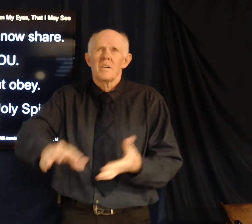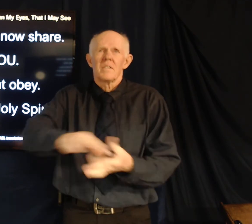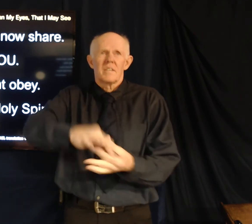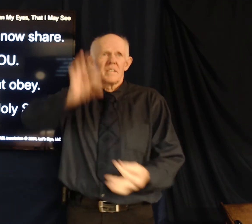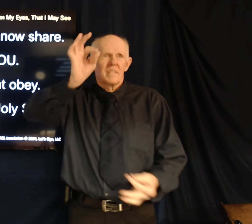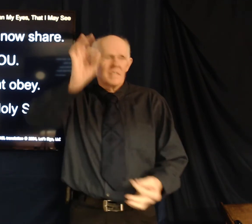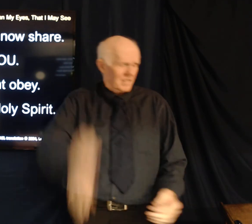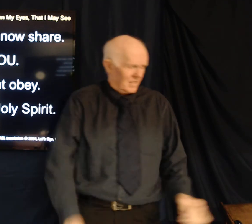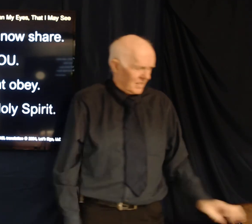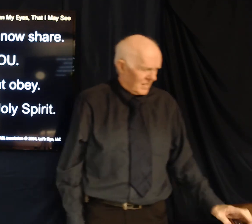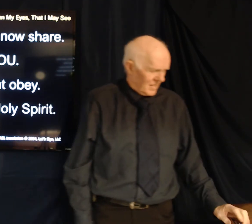Holy